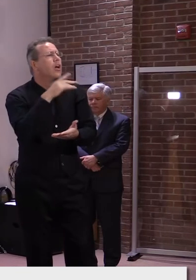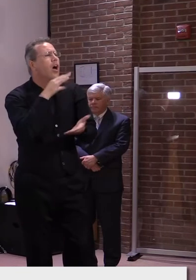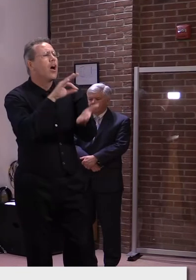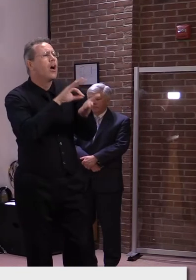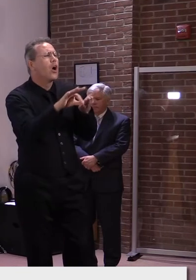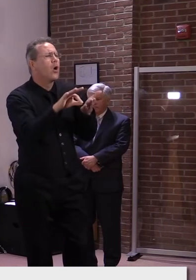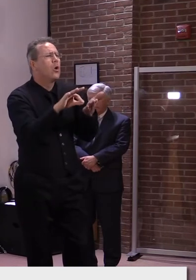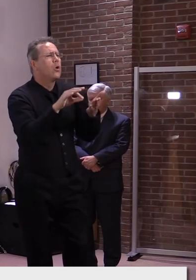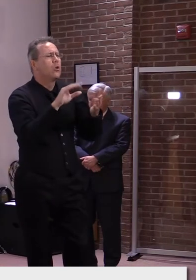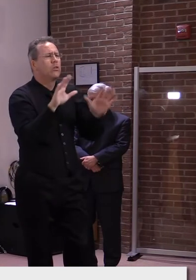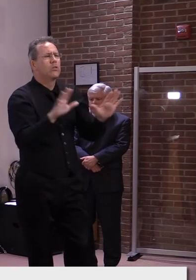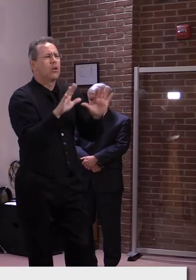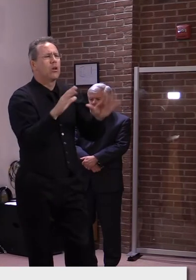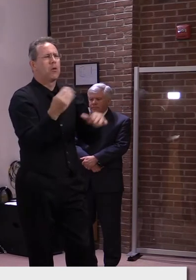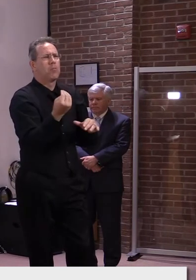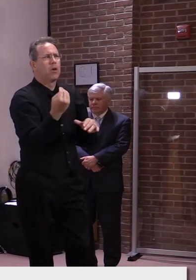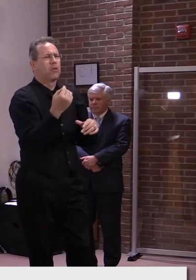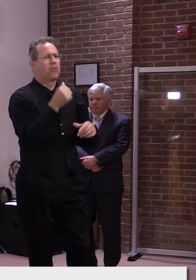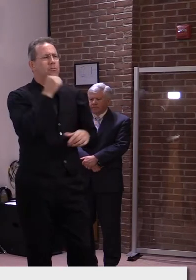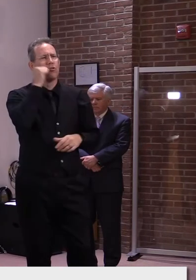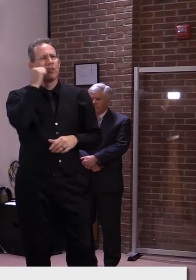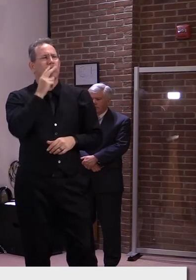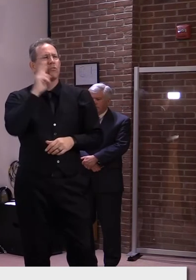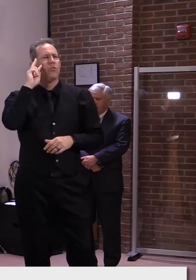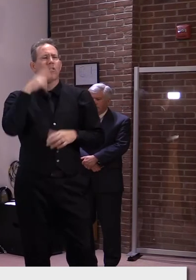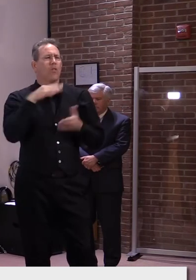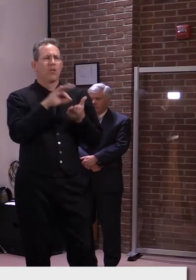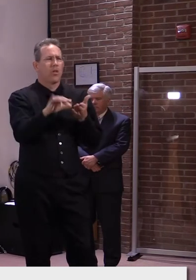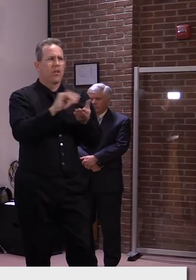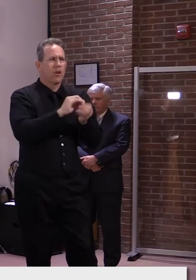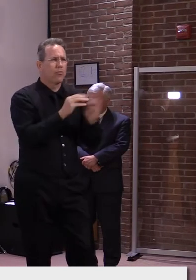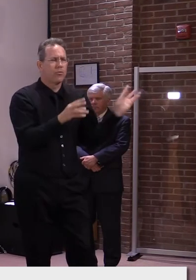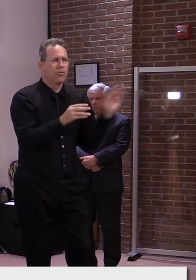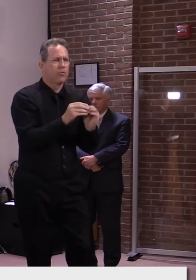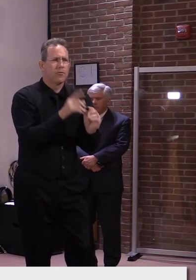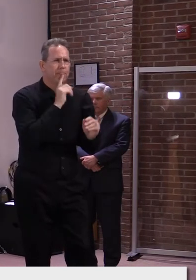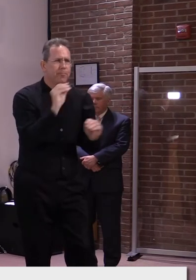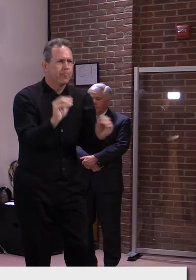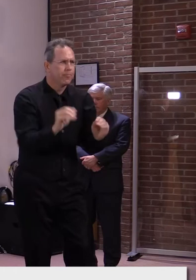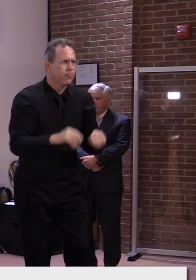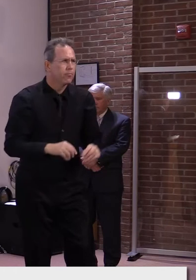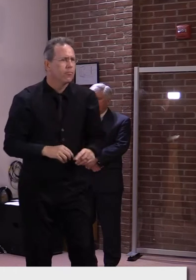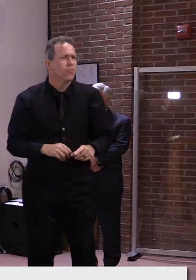Do we not, does nobody at the health department keep track of